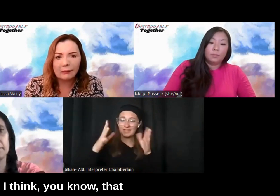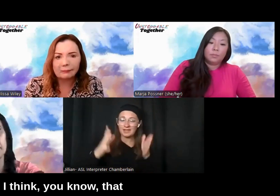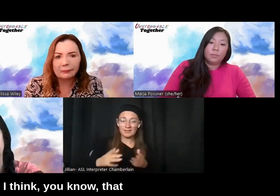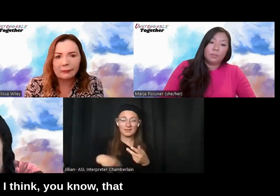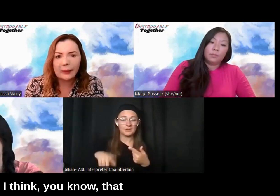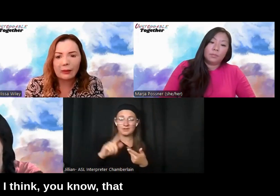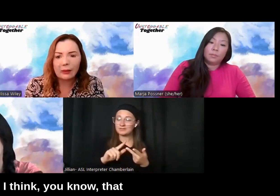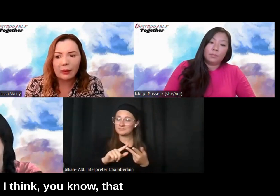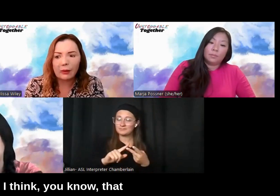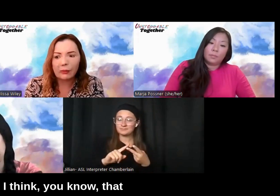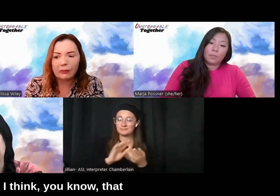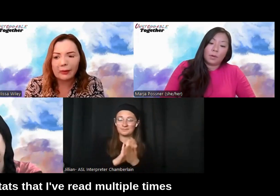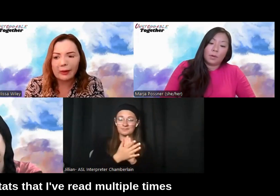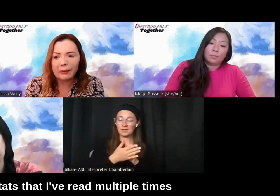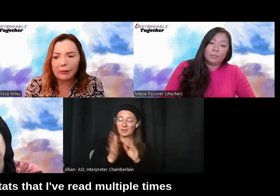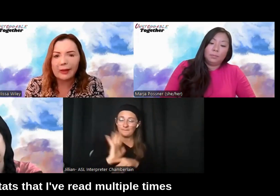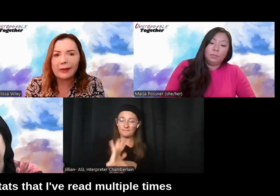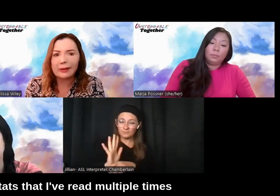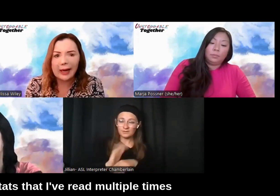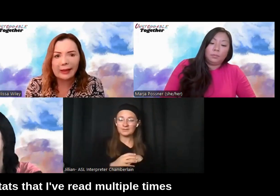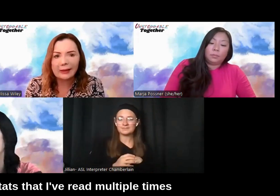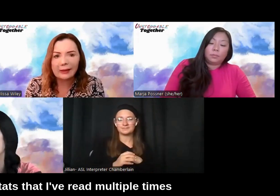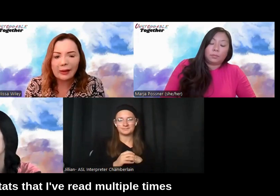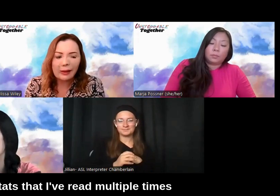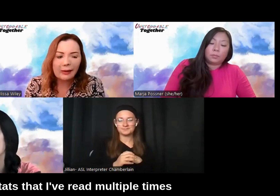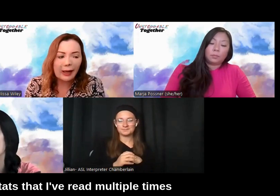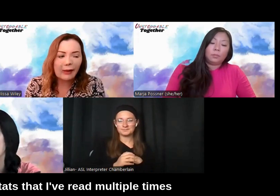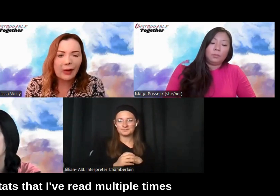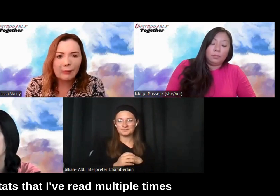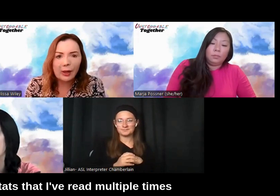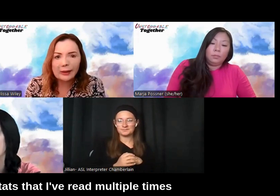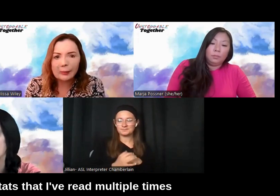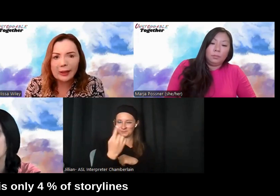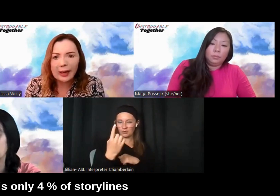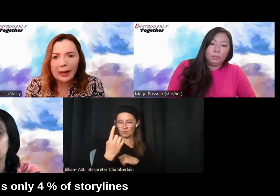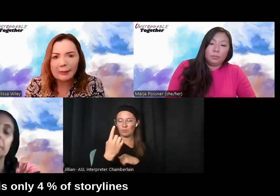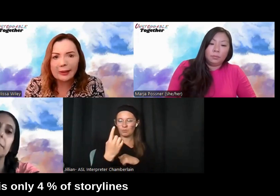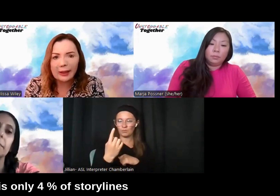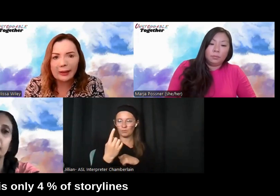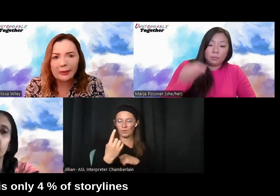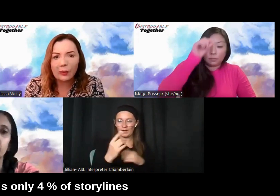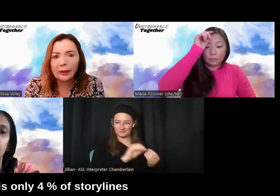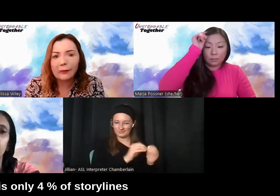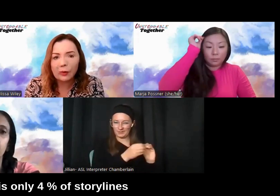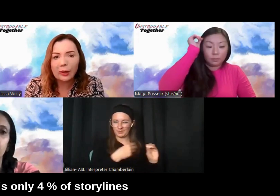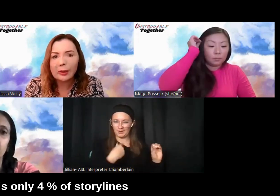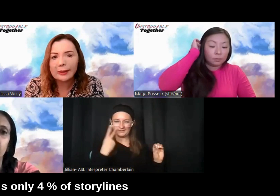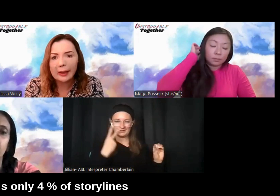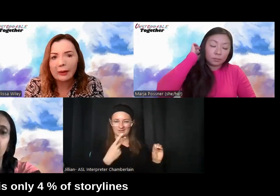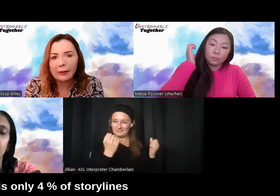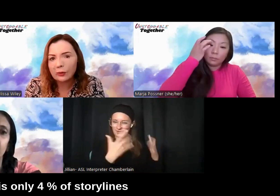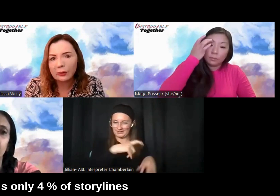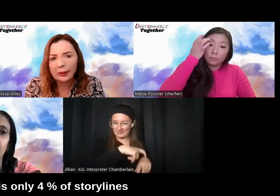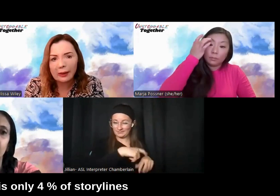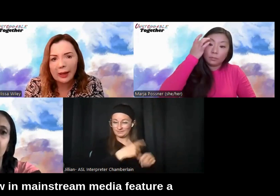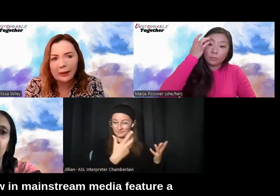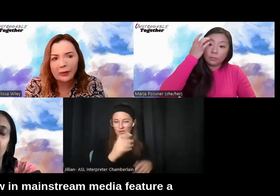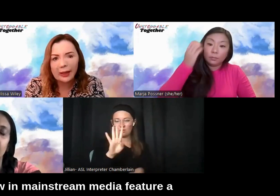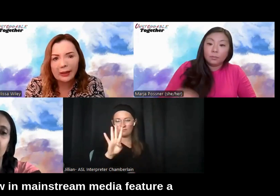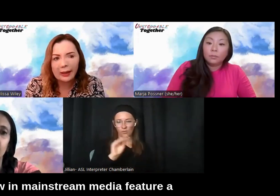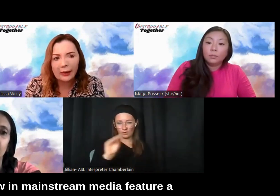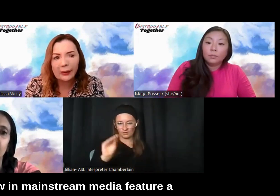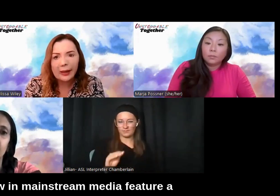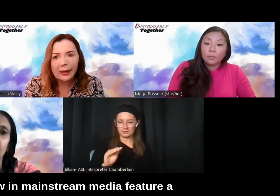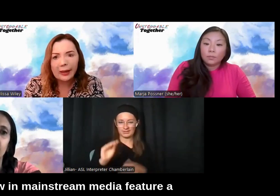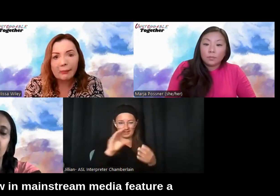think, that one of the stats that I've read multiple times is only 4% of storylines